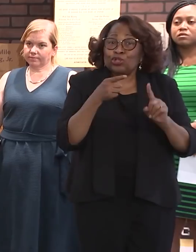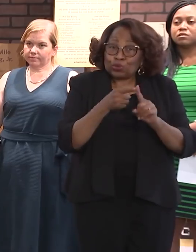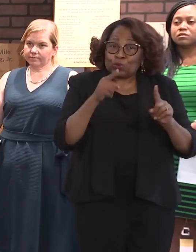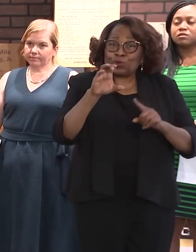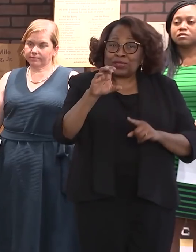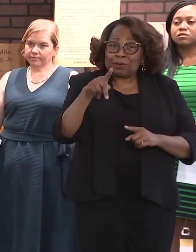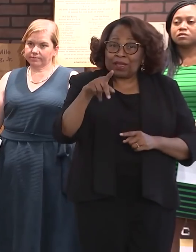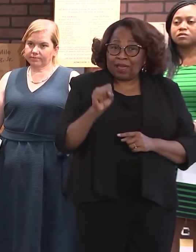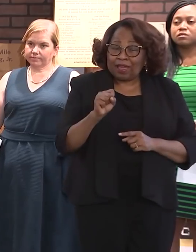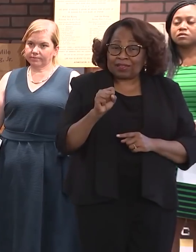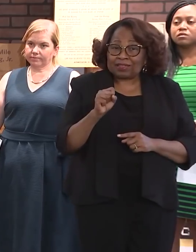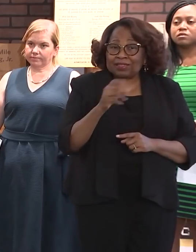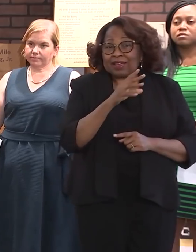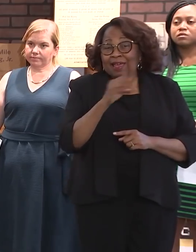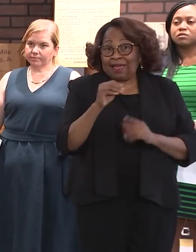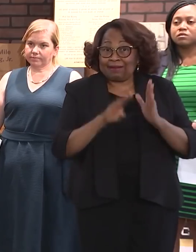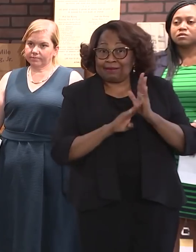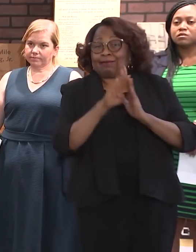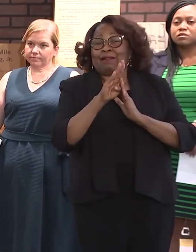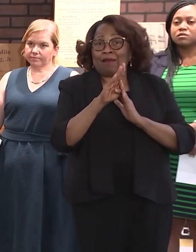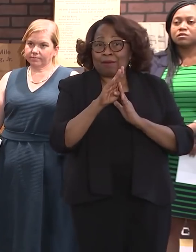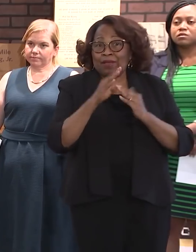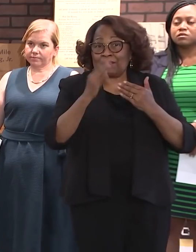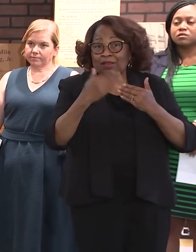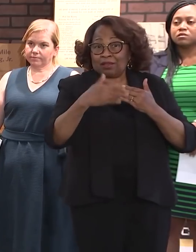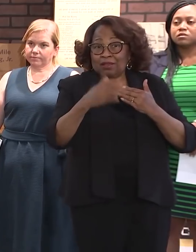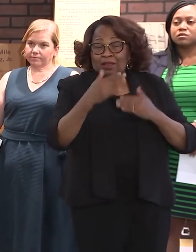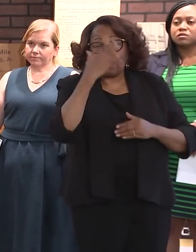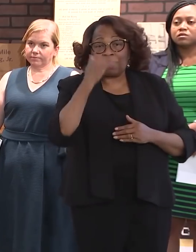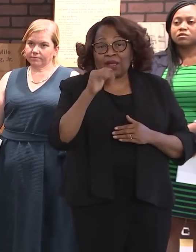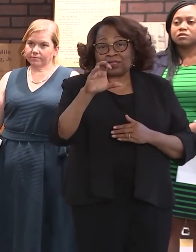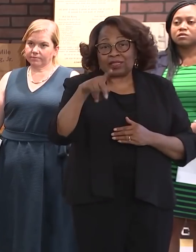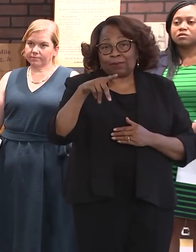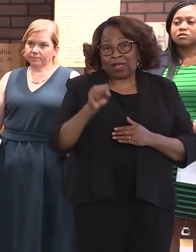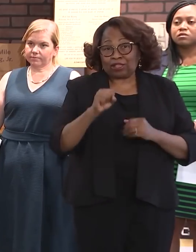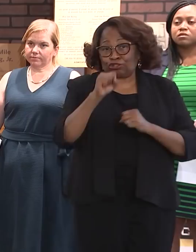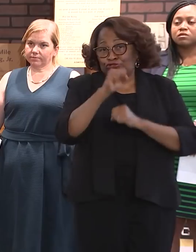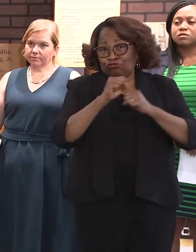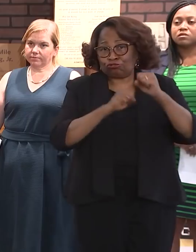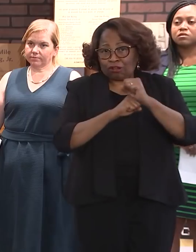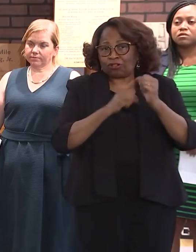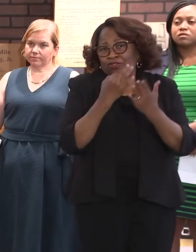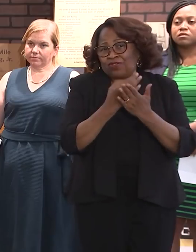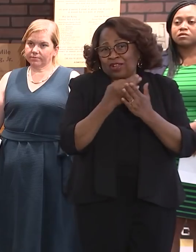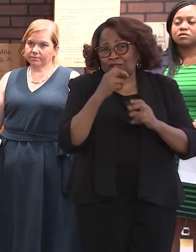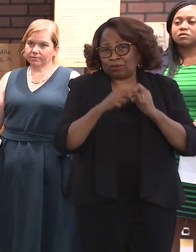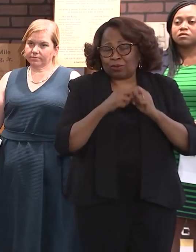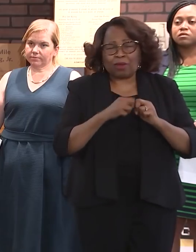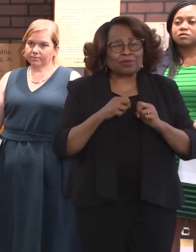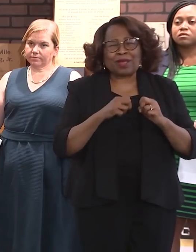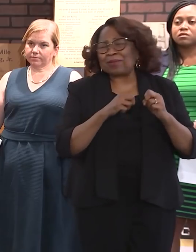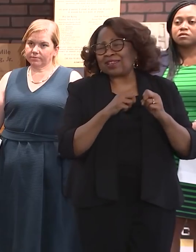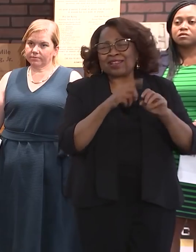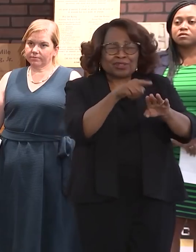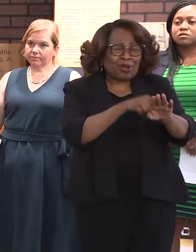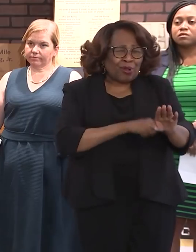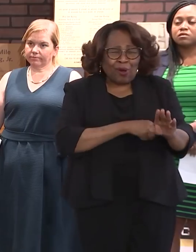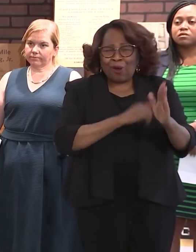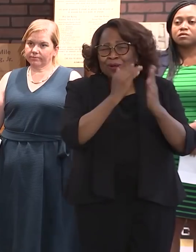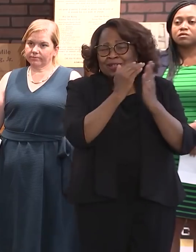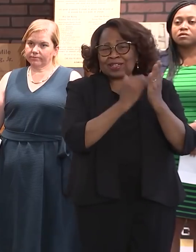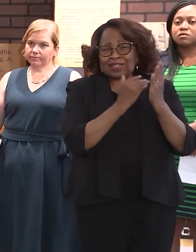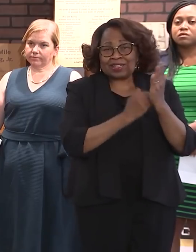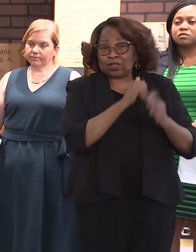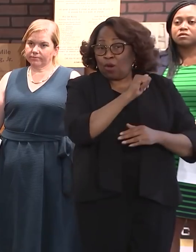CPS and climbing in the out years because of CPS's structural financial issues. There's a long list. I think all of